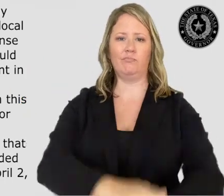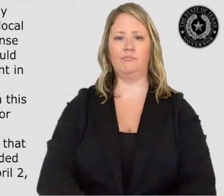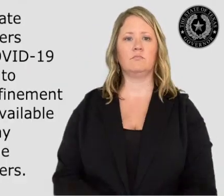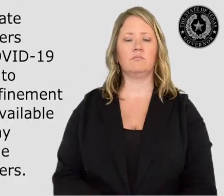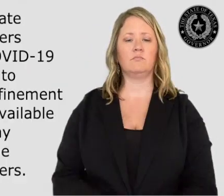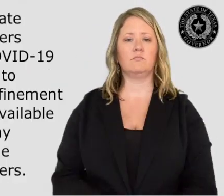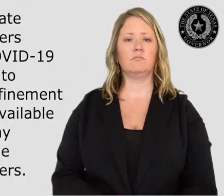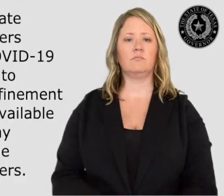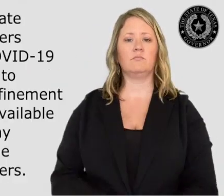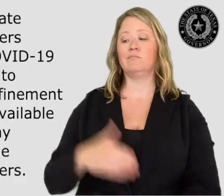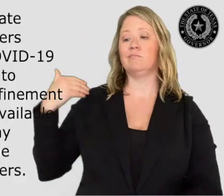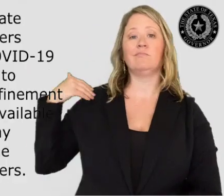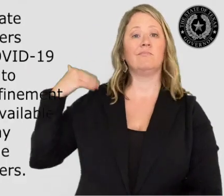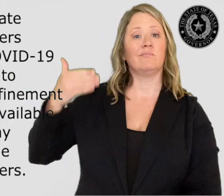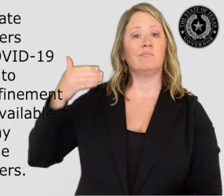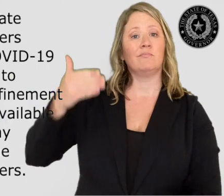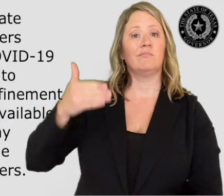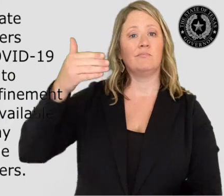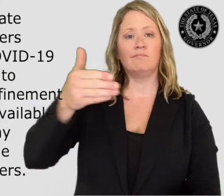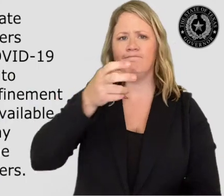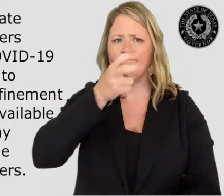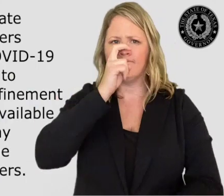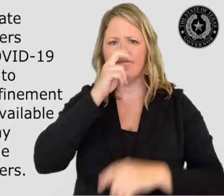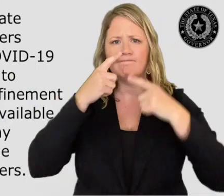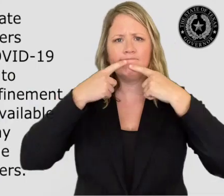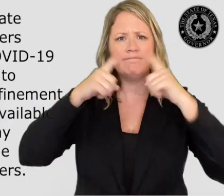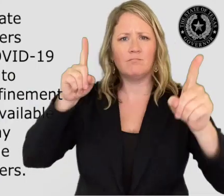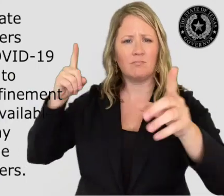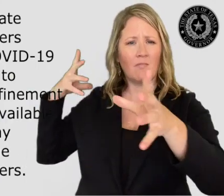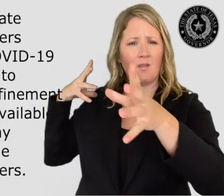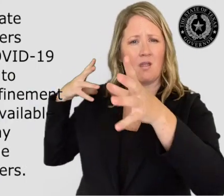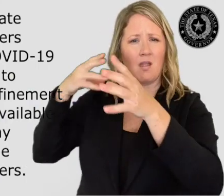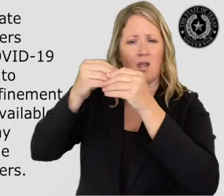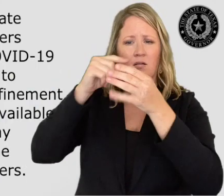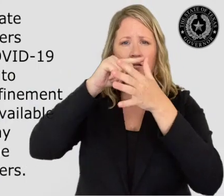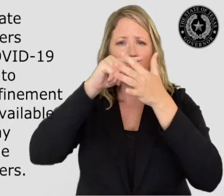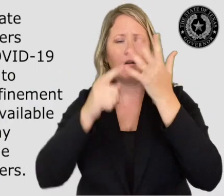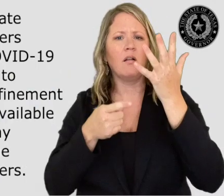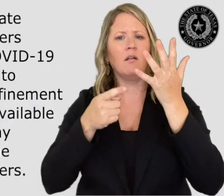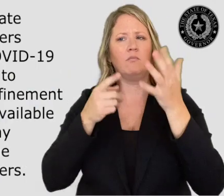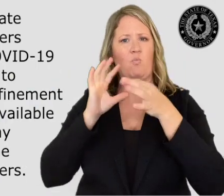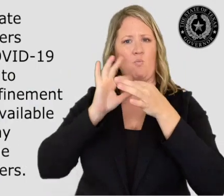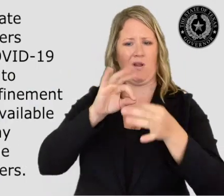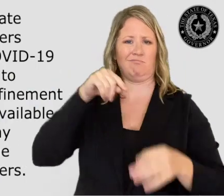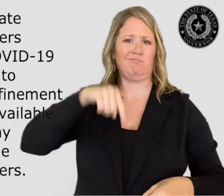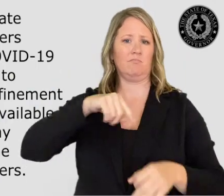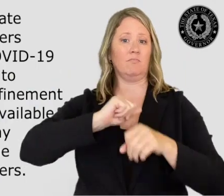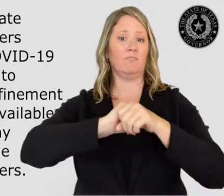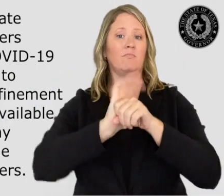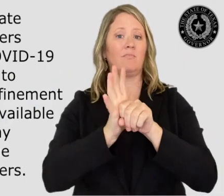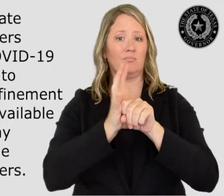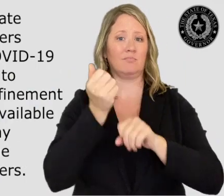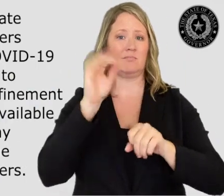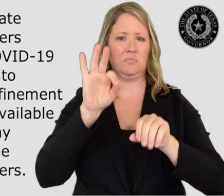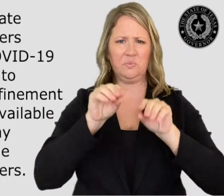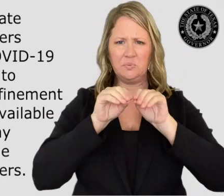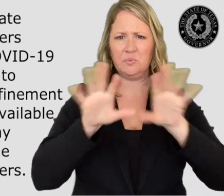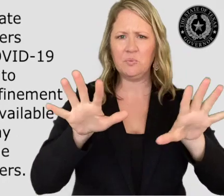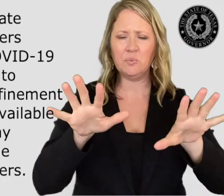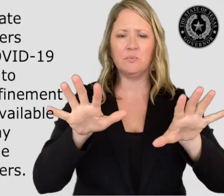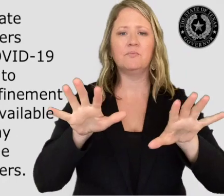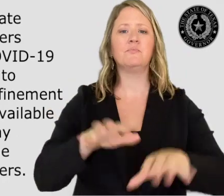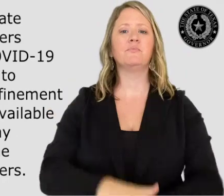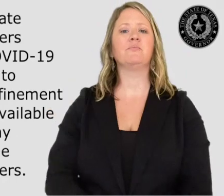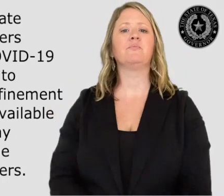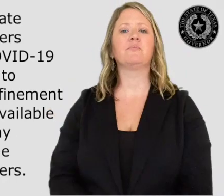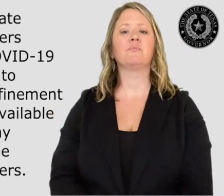2, 2020. All existing state executive orders relating to COVID-19 are amended to eliminate confinement